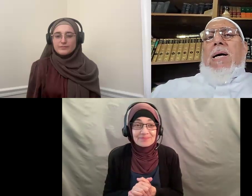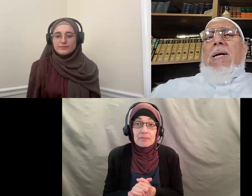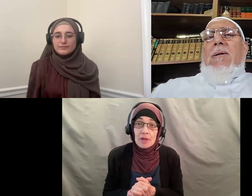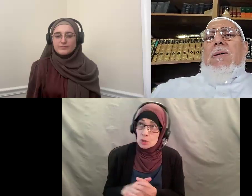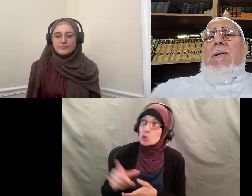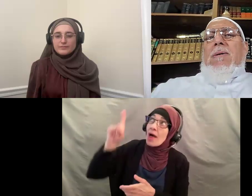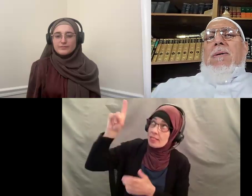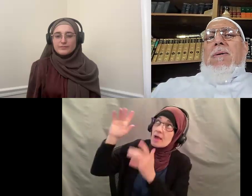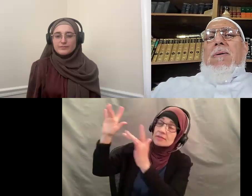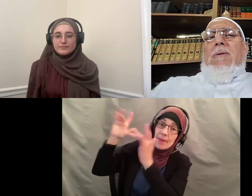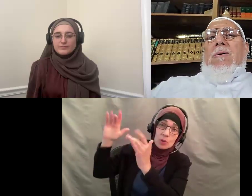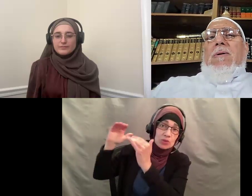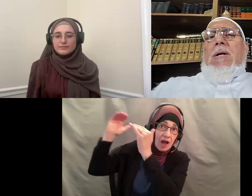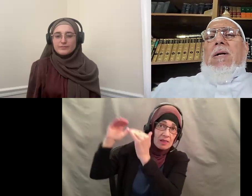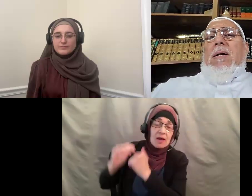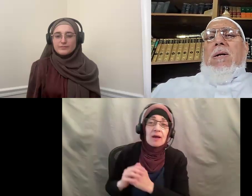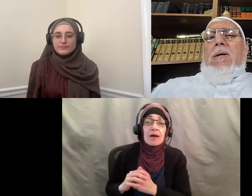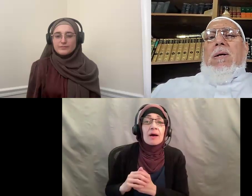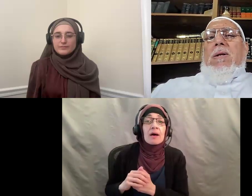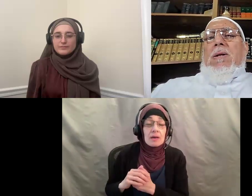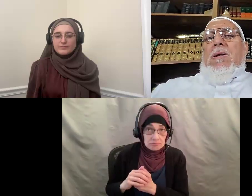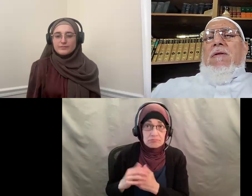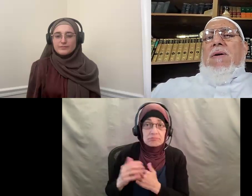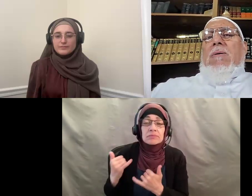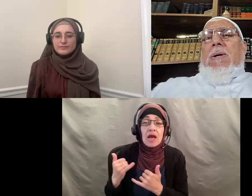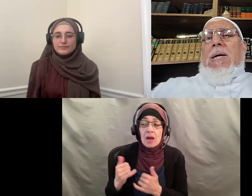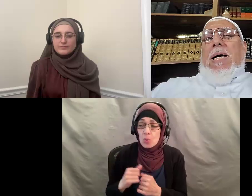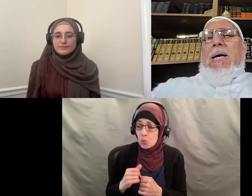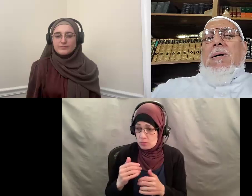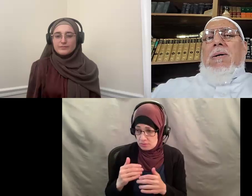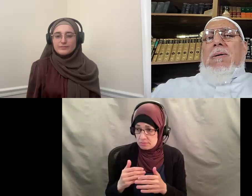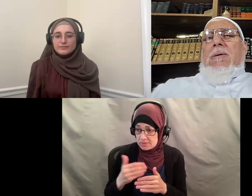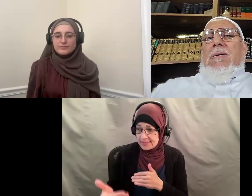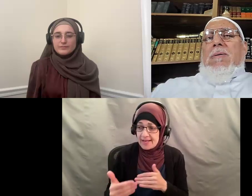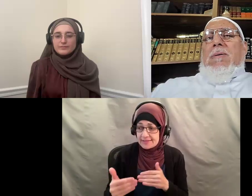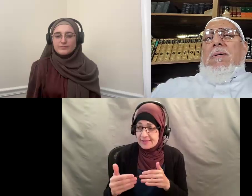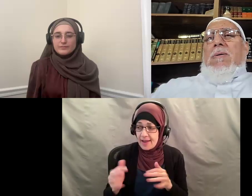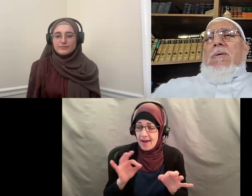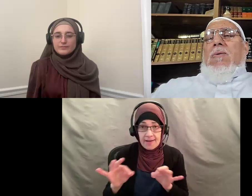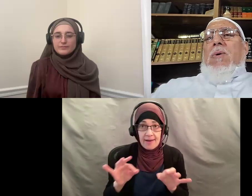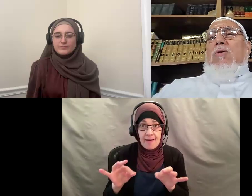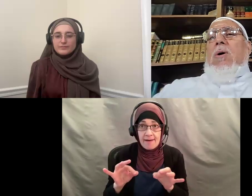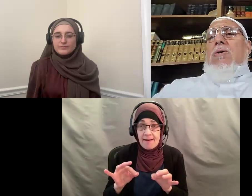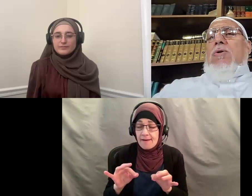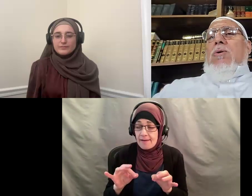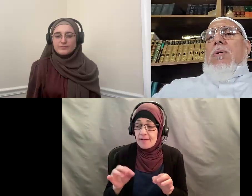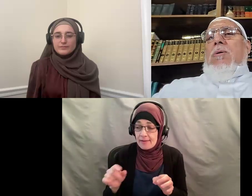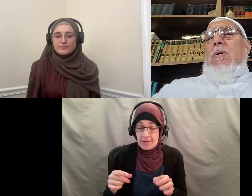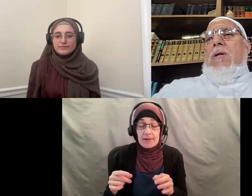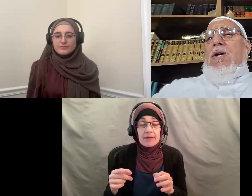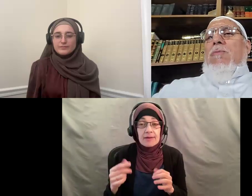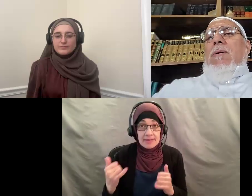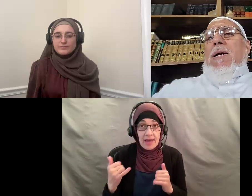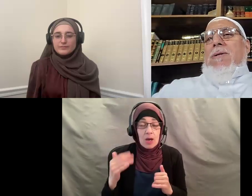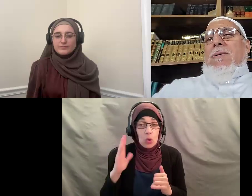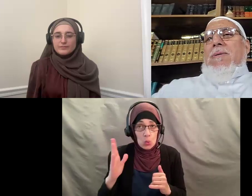subhanahu wa ta'ala then in the following ayah will talk to